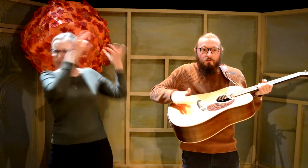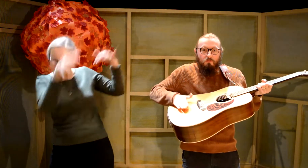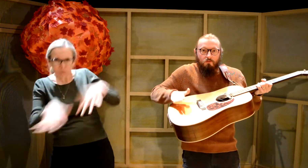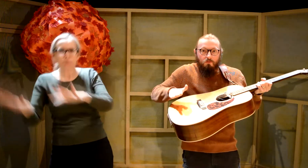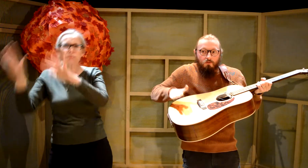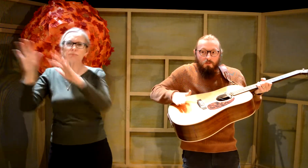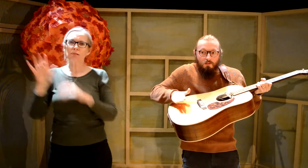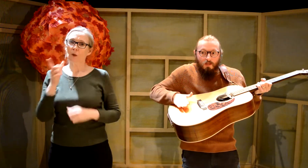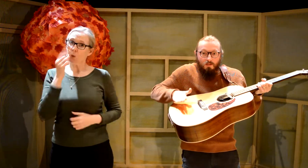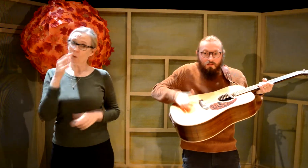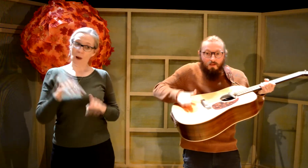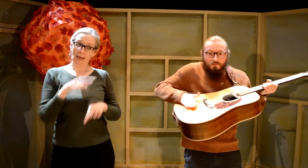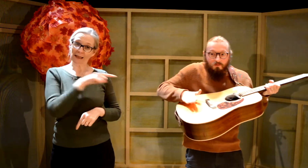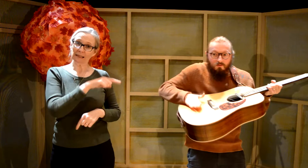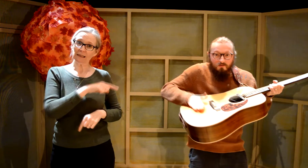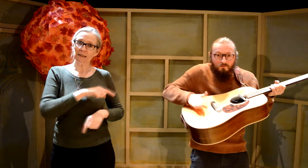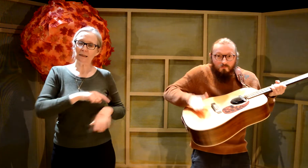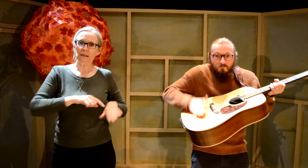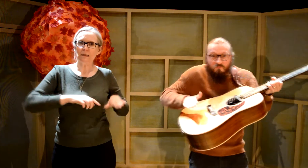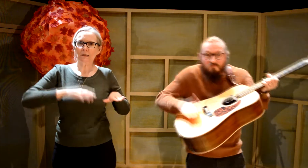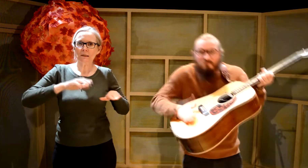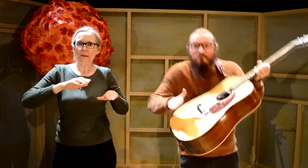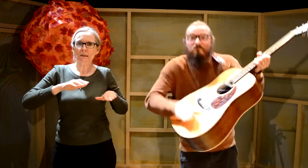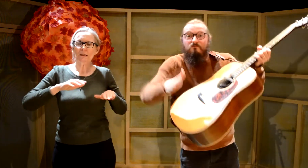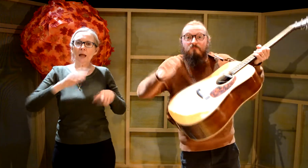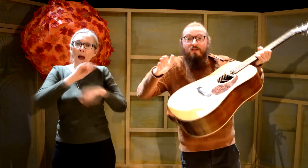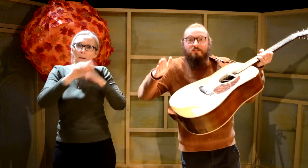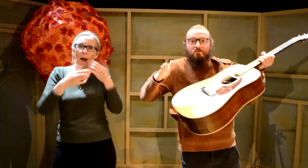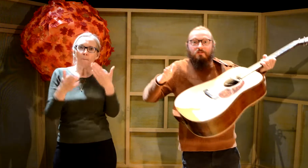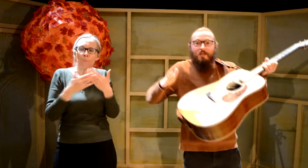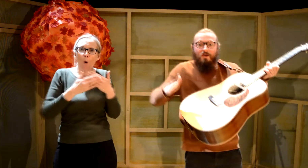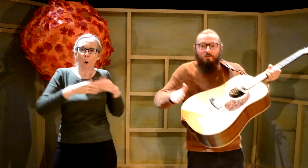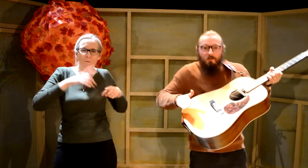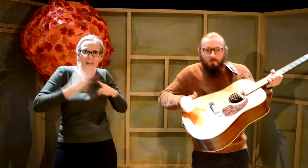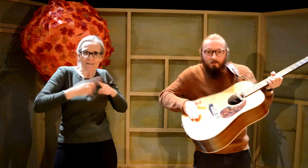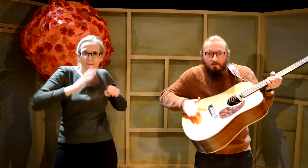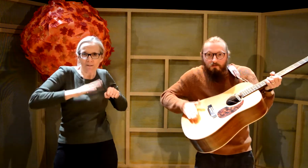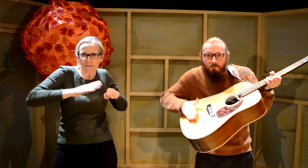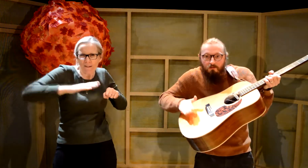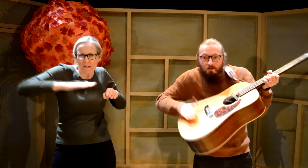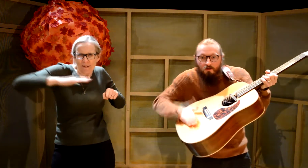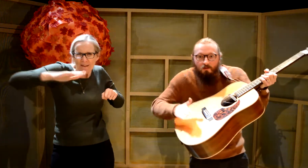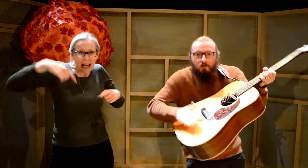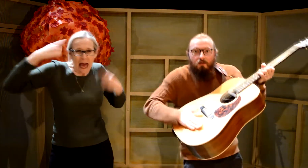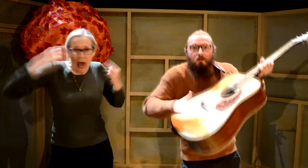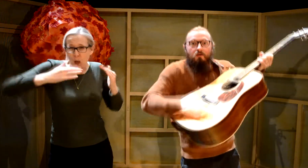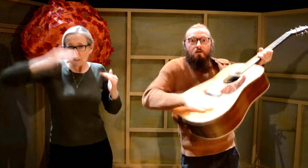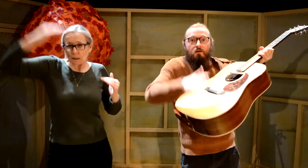like getting faster and louder,